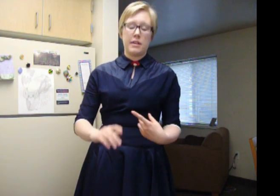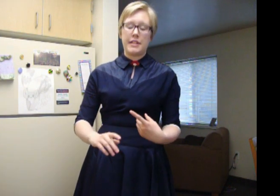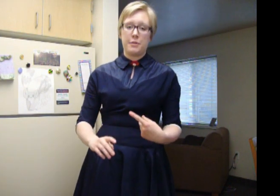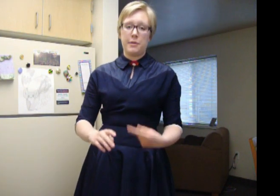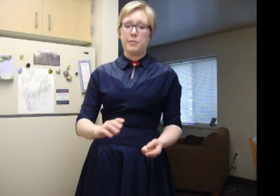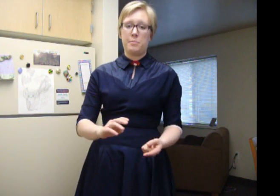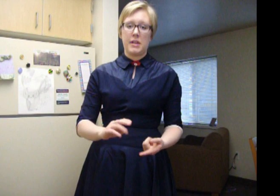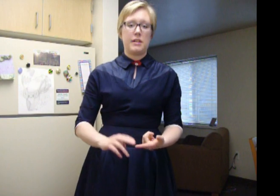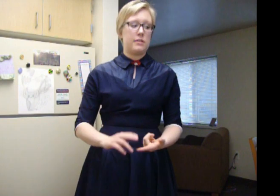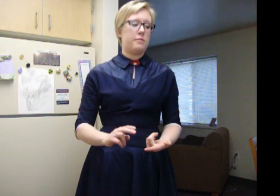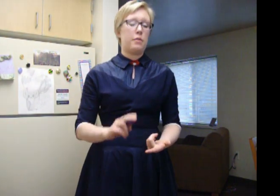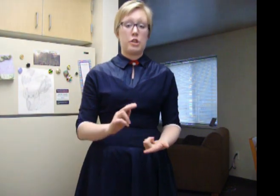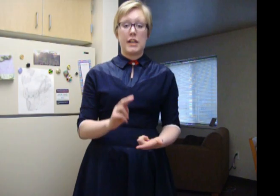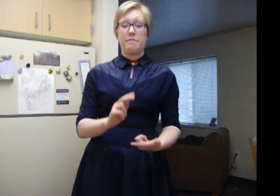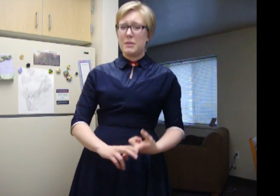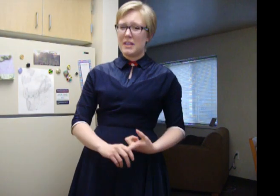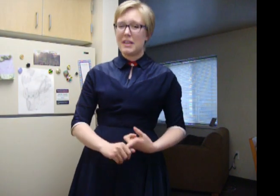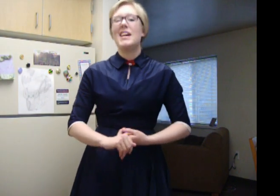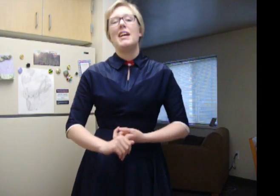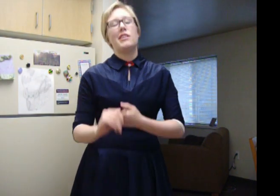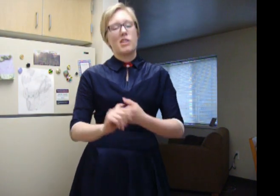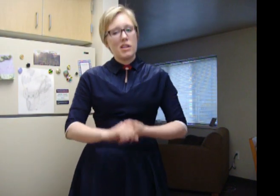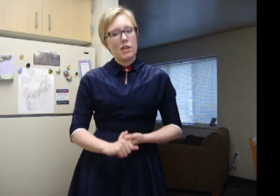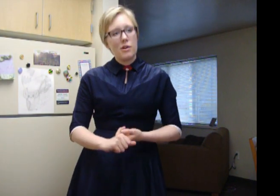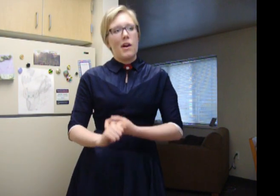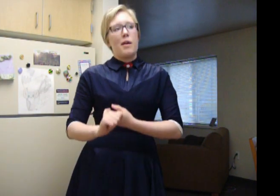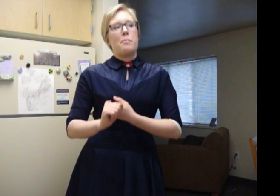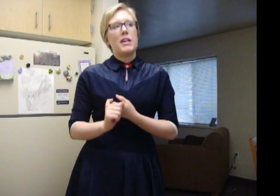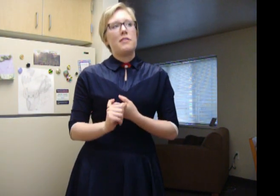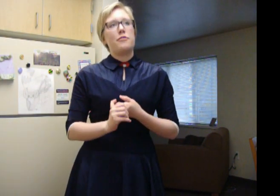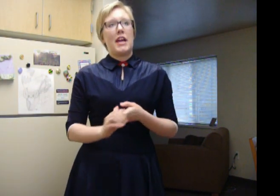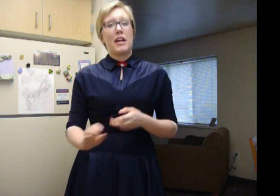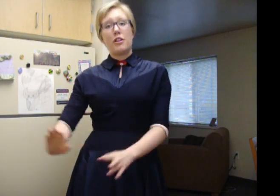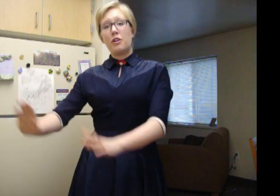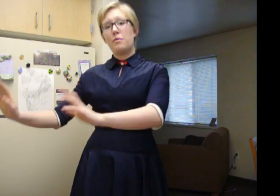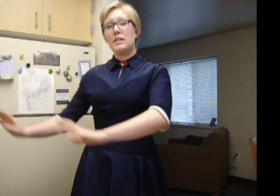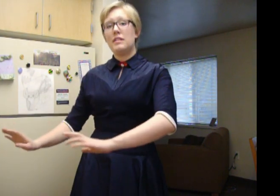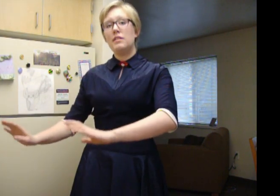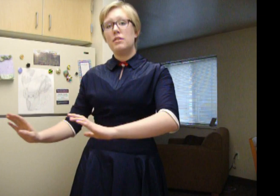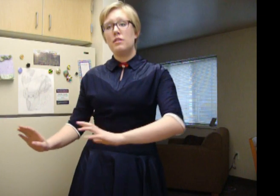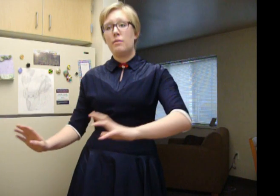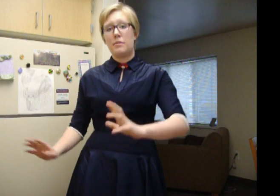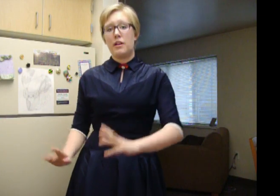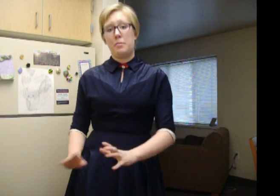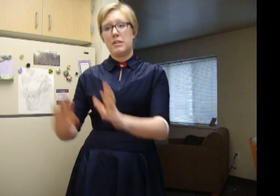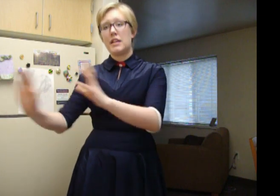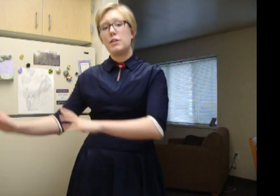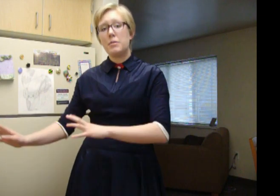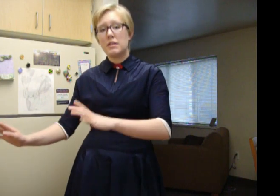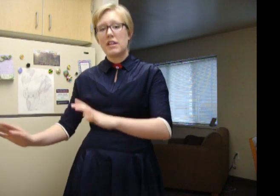like Taylor Swift because of her style of music. There's also plenty of like other good reasons why I don't like her besides her music, and